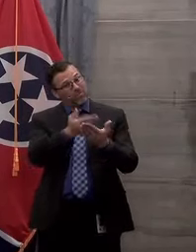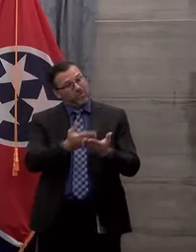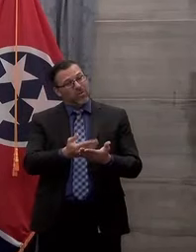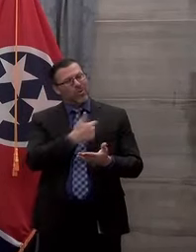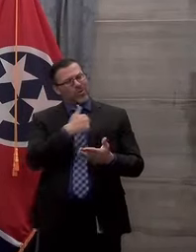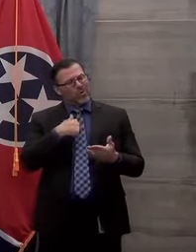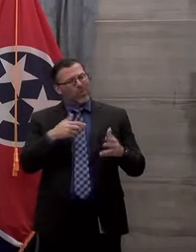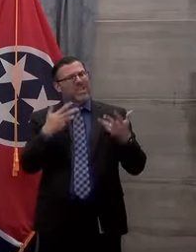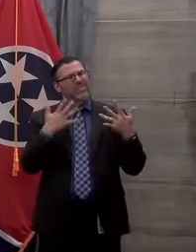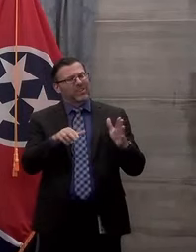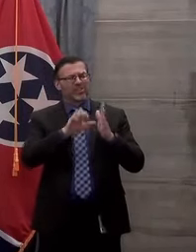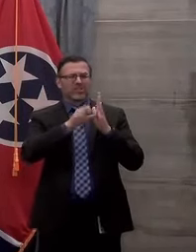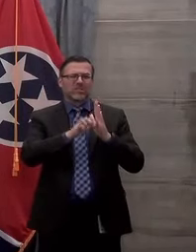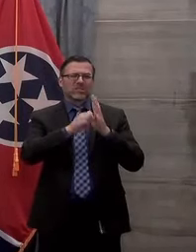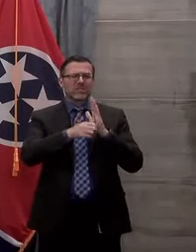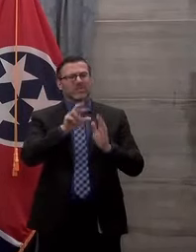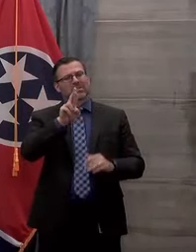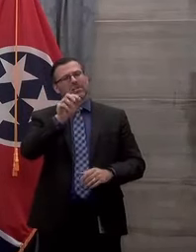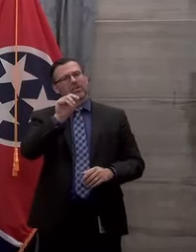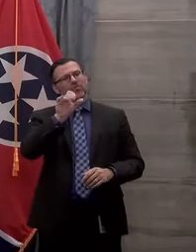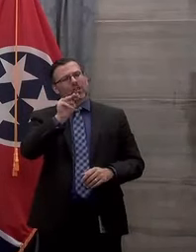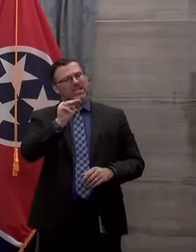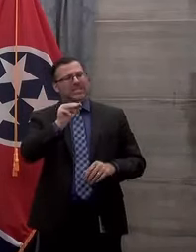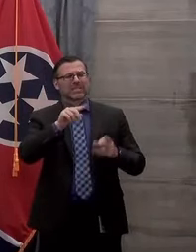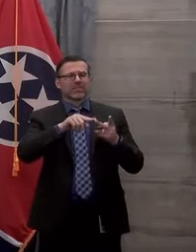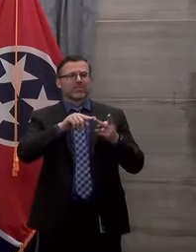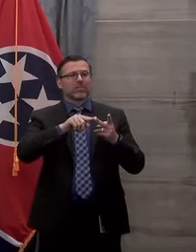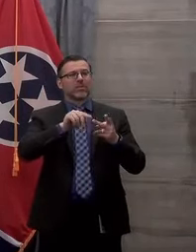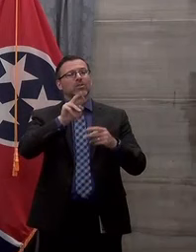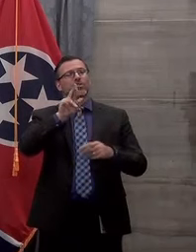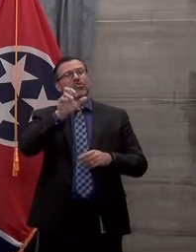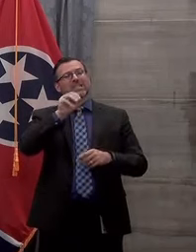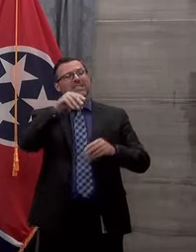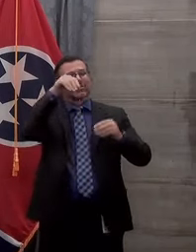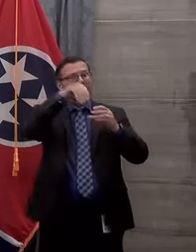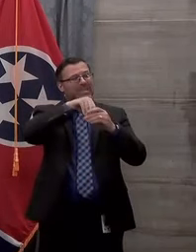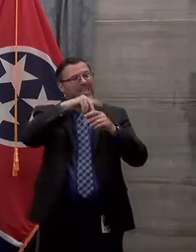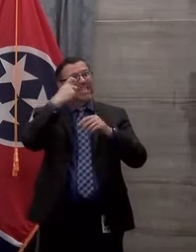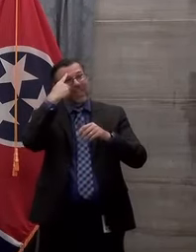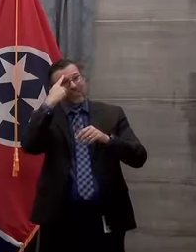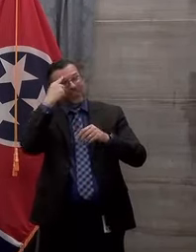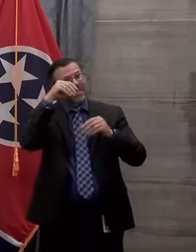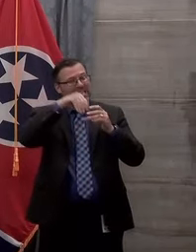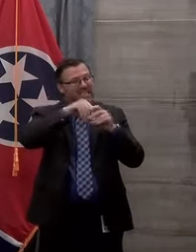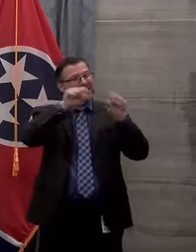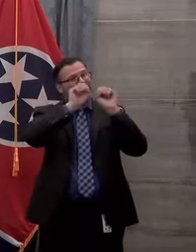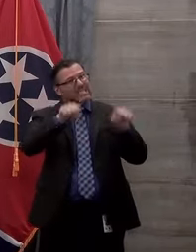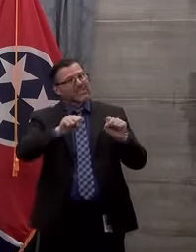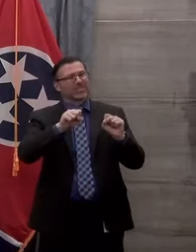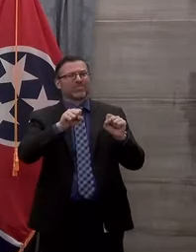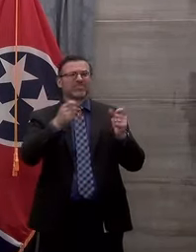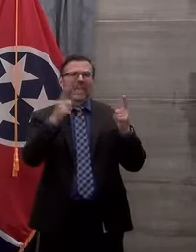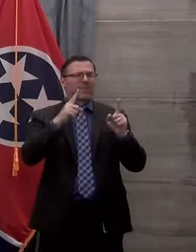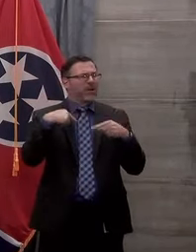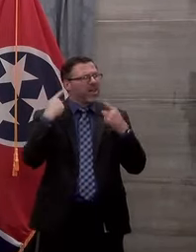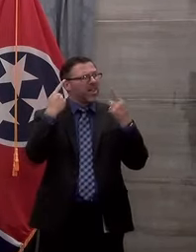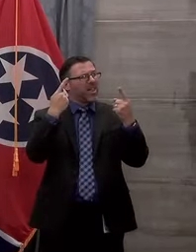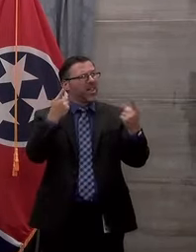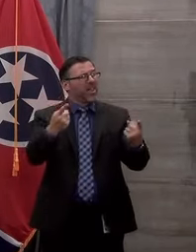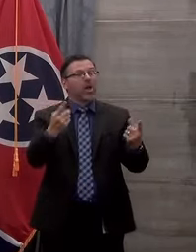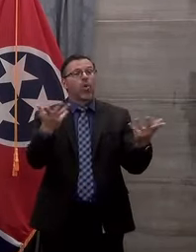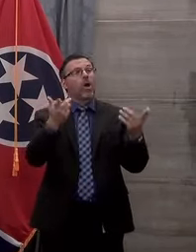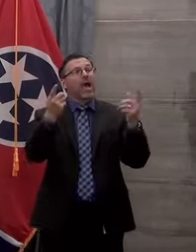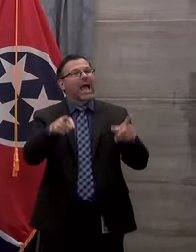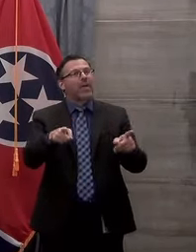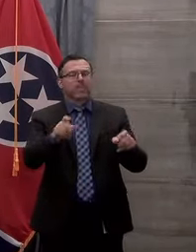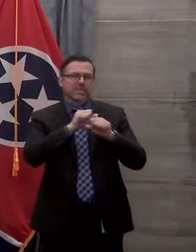dialogue racism, institutional racism, systemic racism, for years, for decades, and nothing has happened.